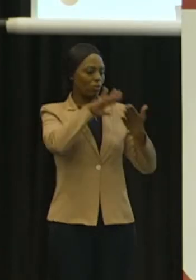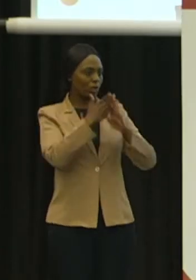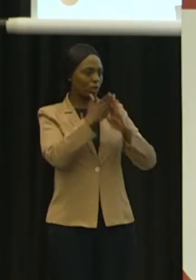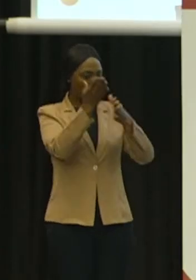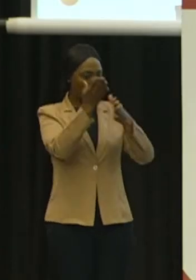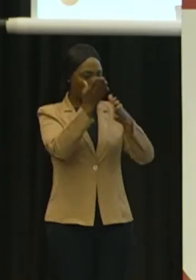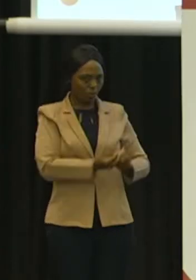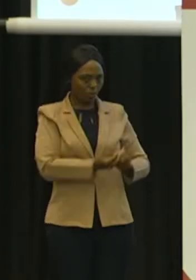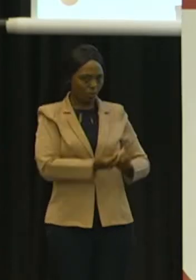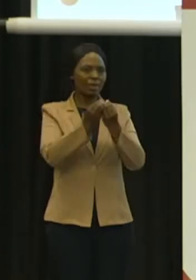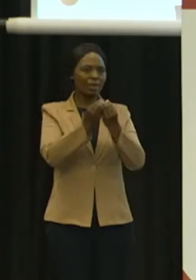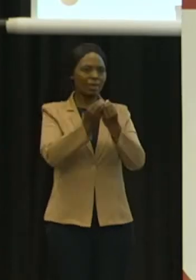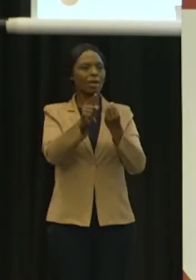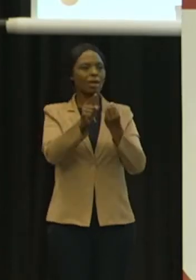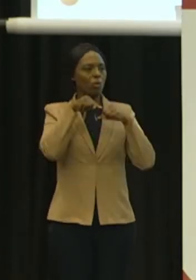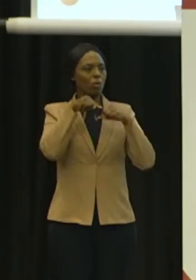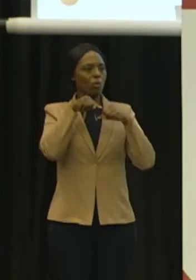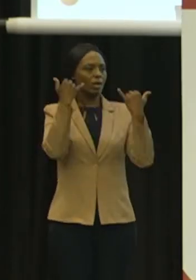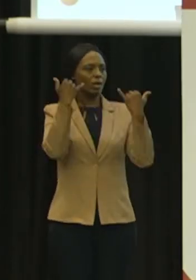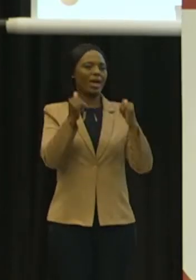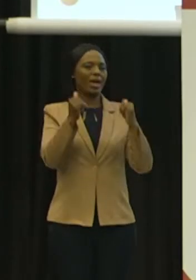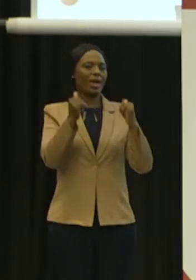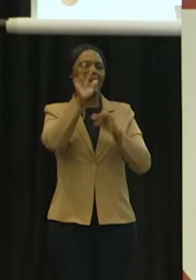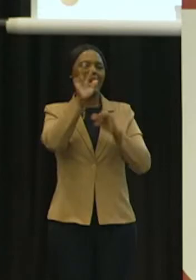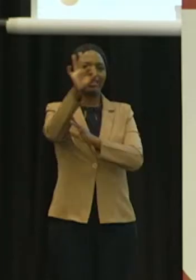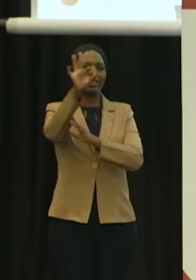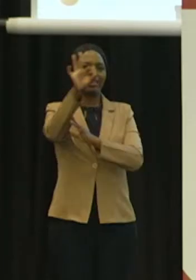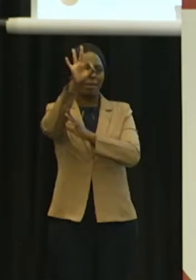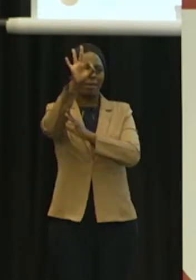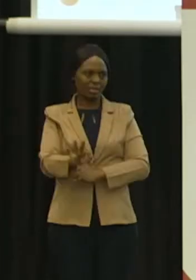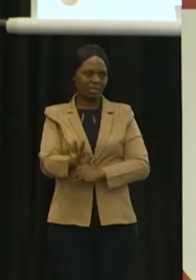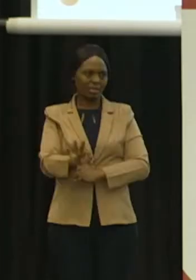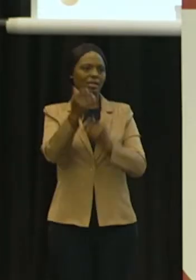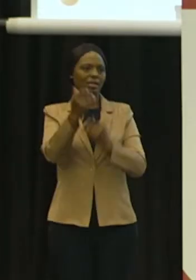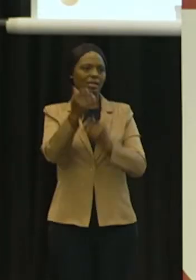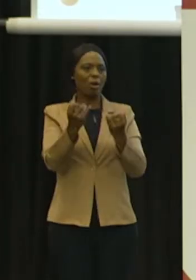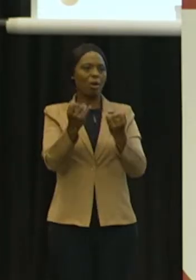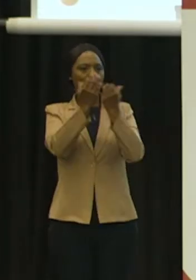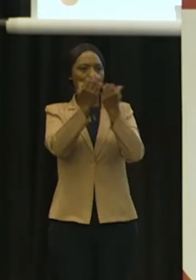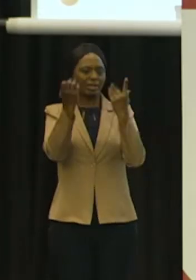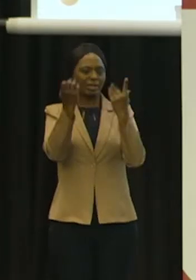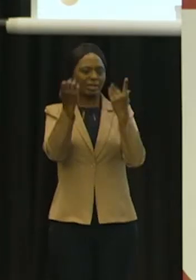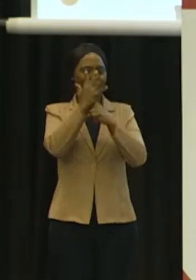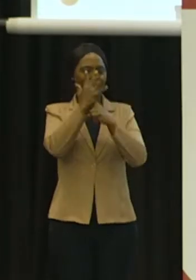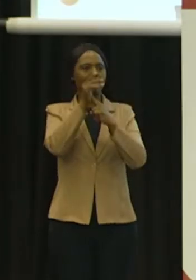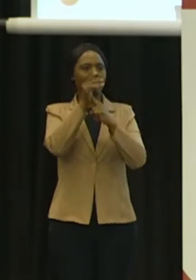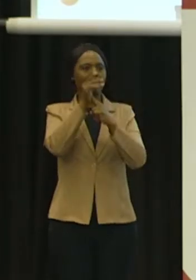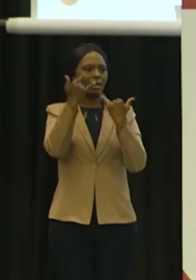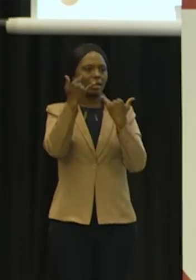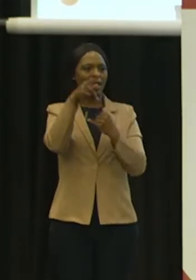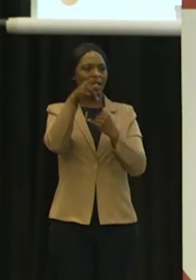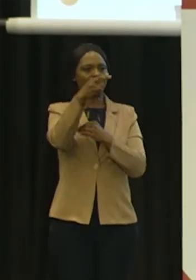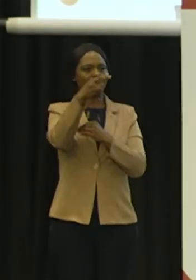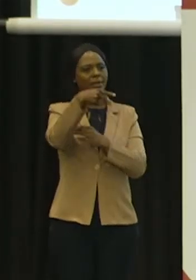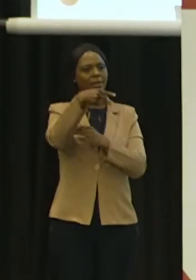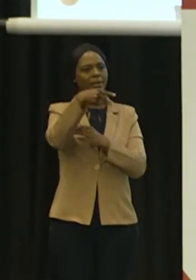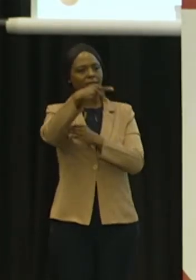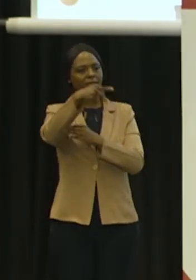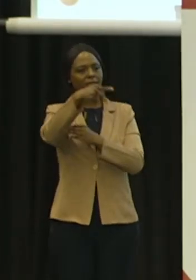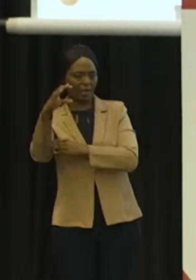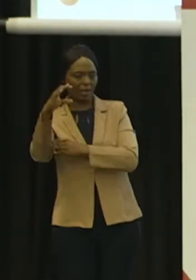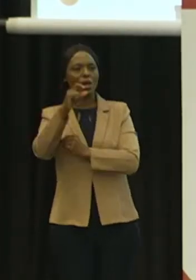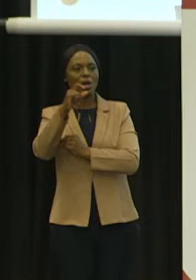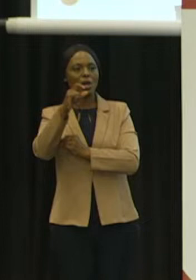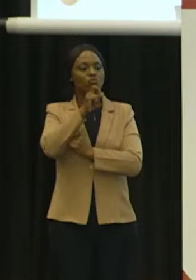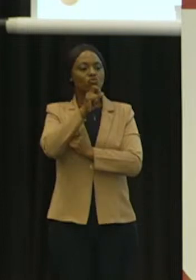on methadone, we already have an 83% hepatitis C prevalence. 83% of the people that's on methadone. That's